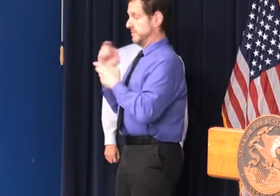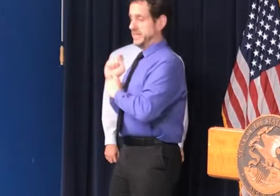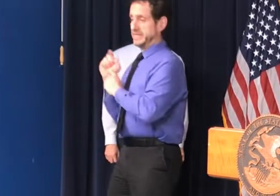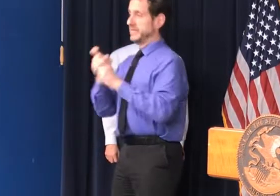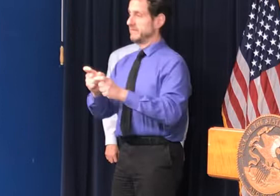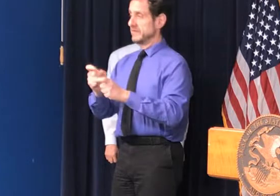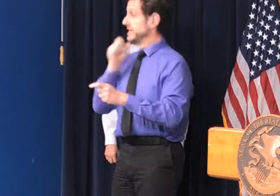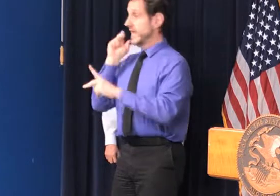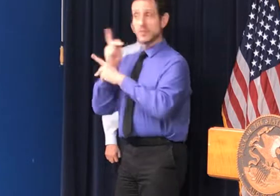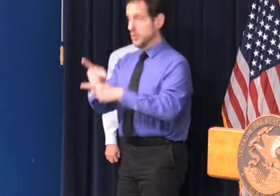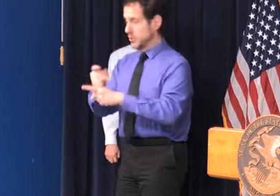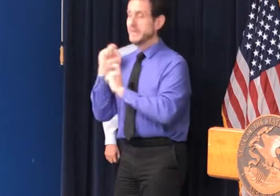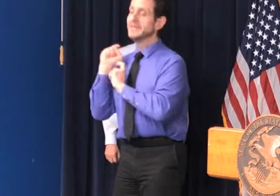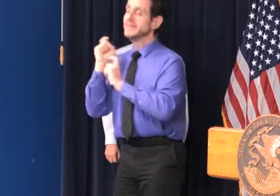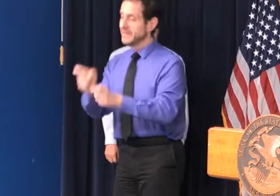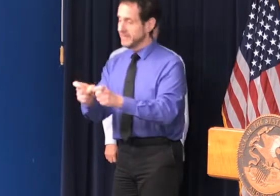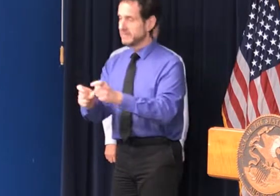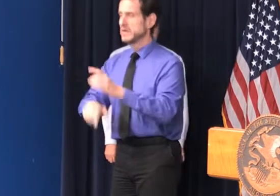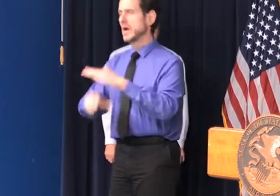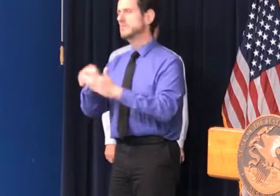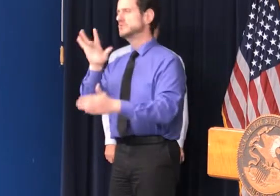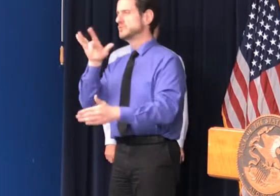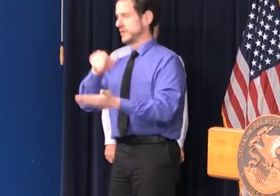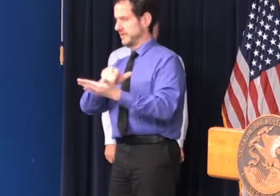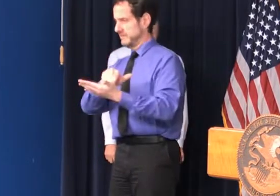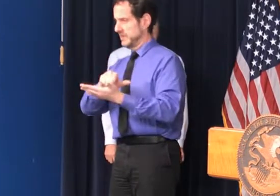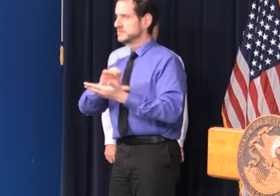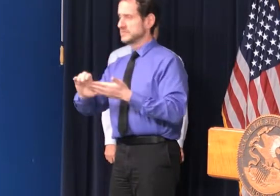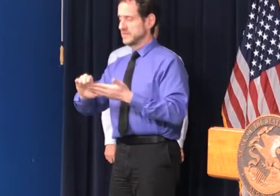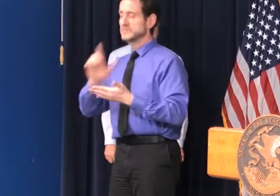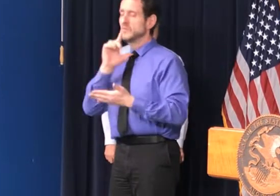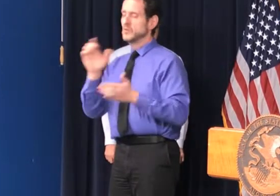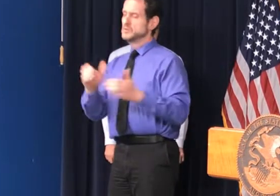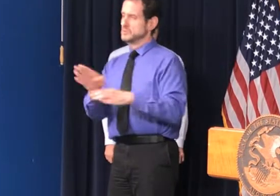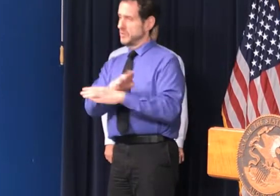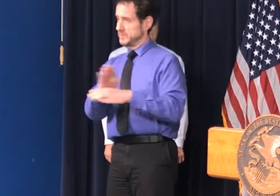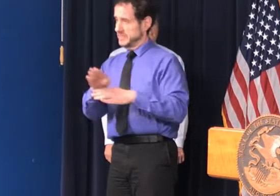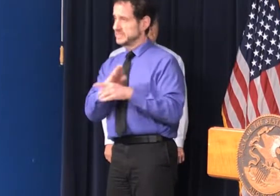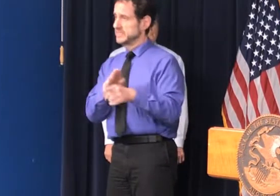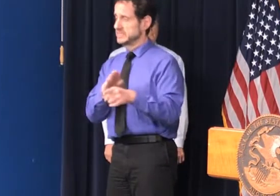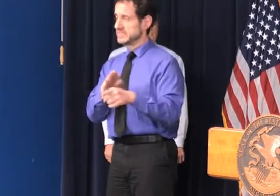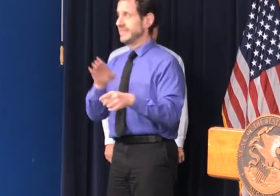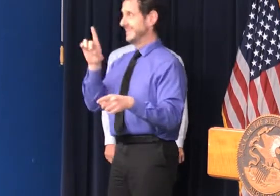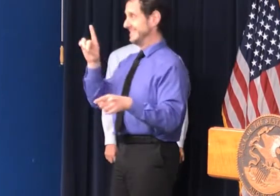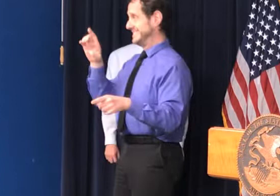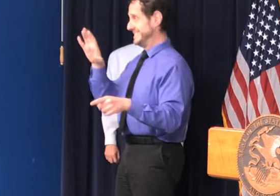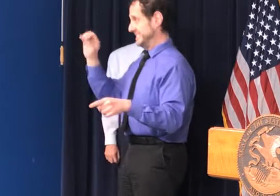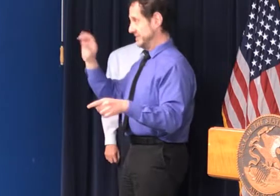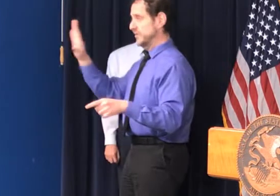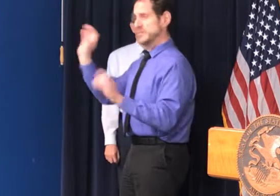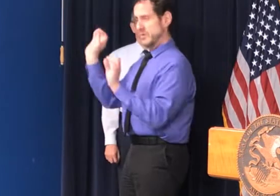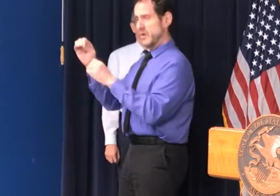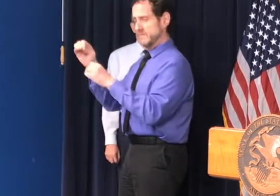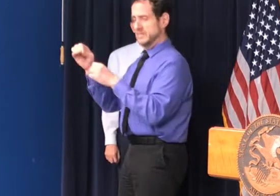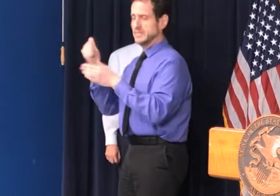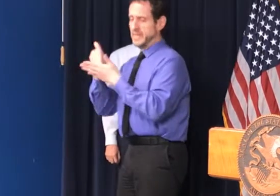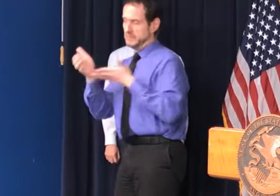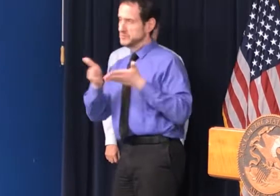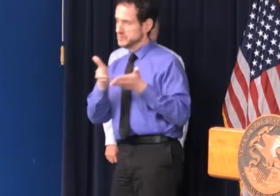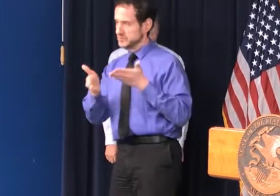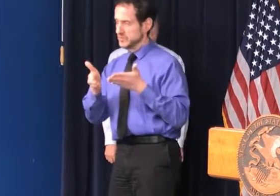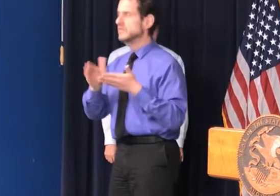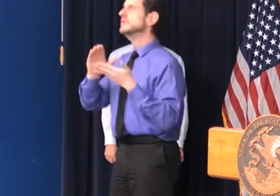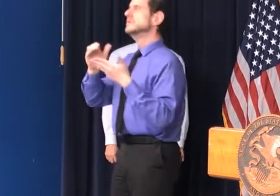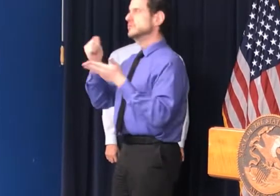are grants of $25,000 to small businesses that are being served by DCEO's Office of Community